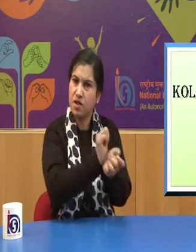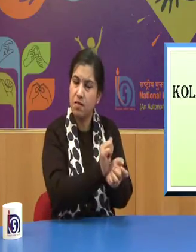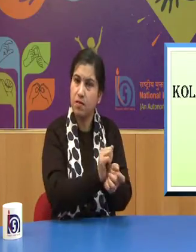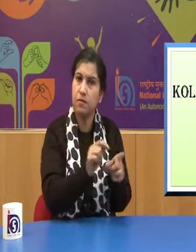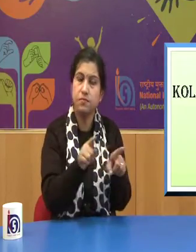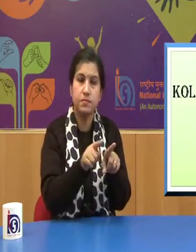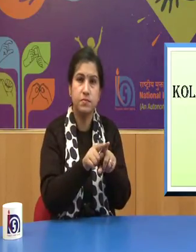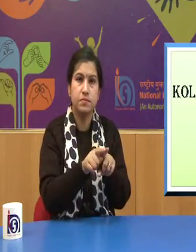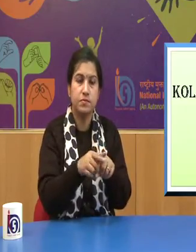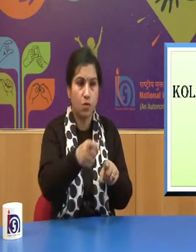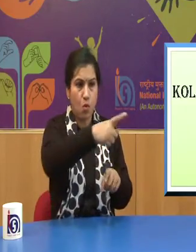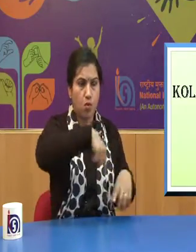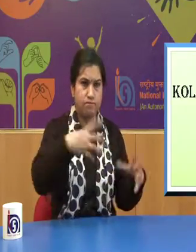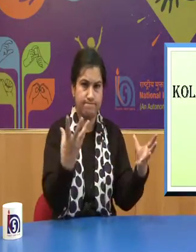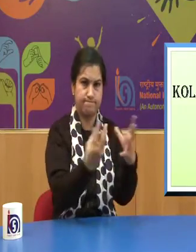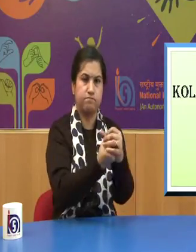They united against the foreigners.